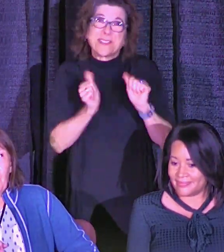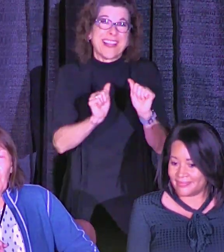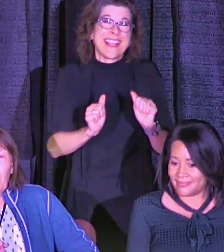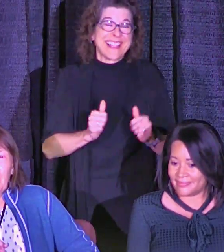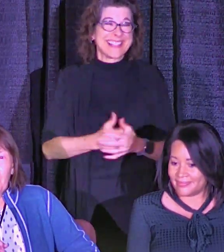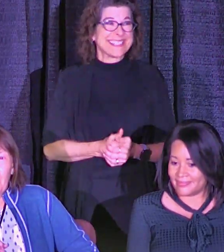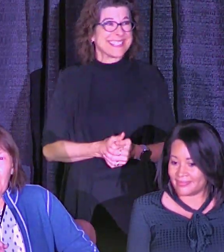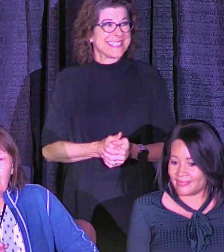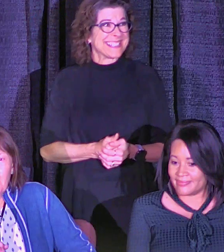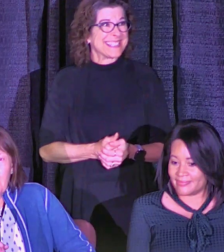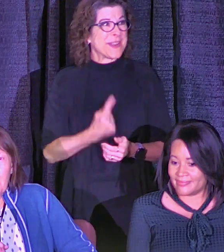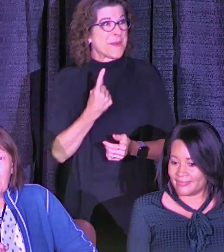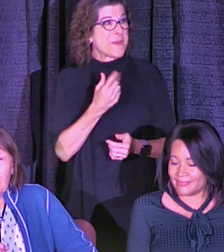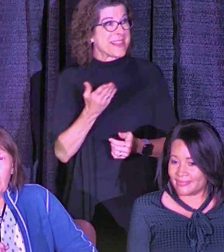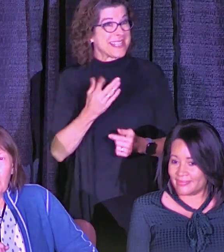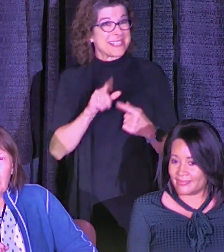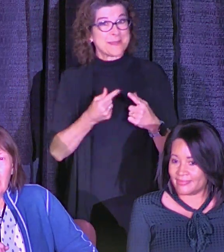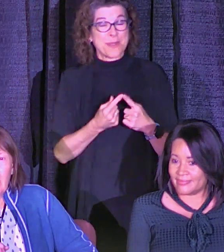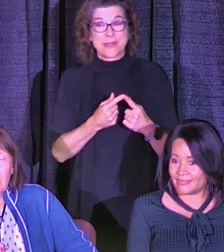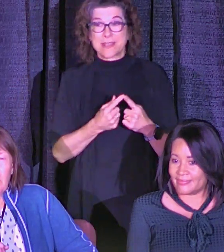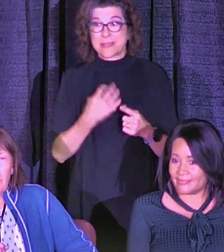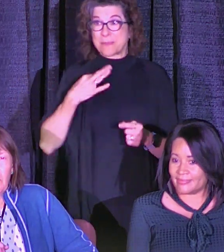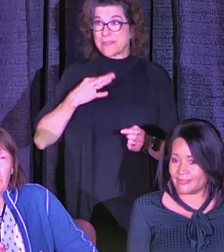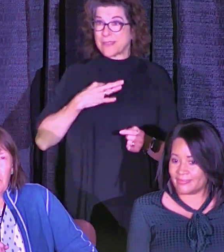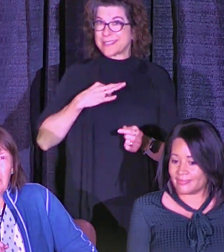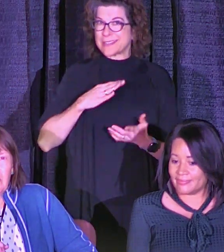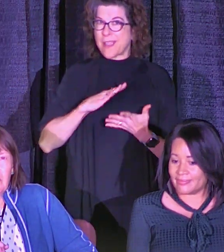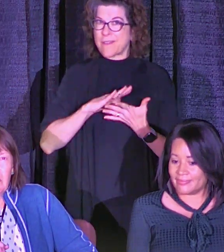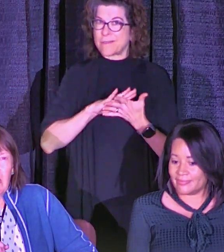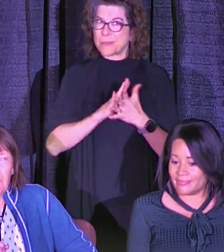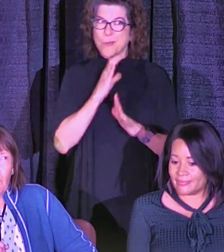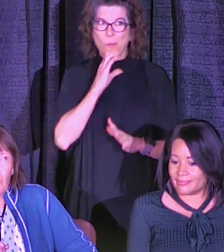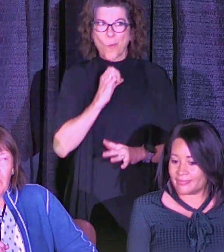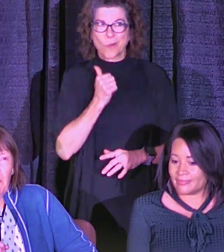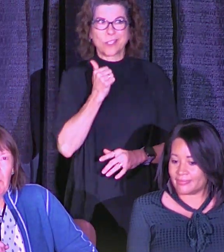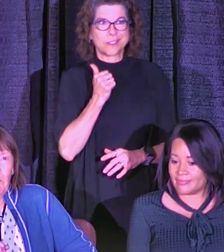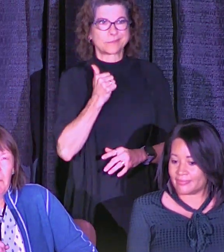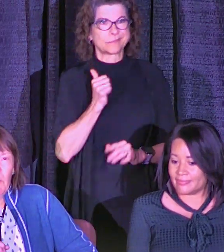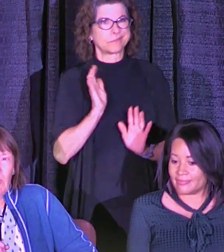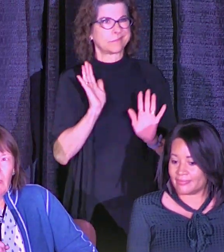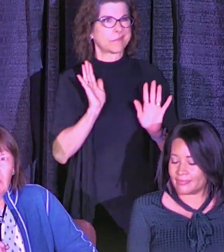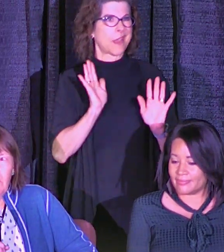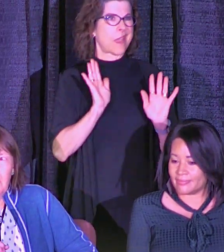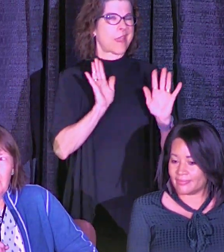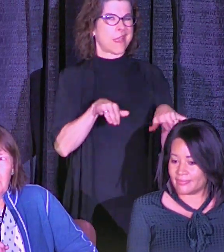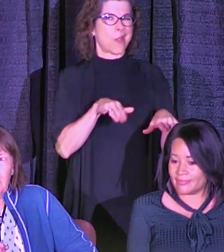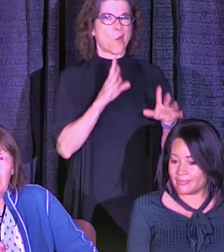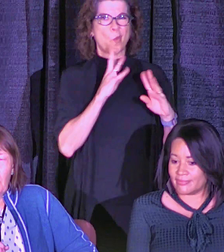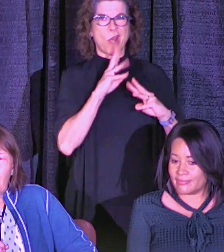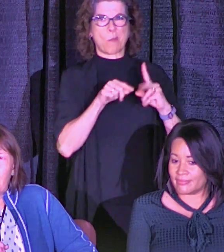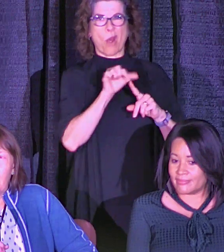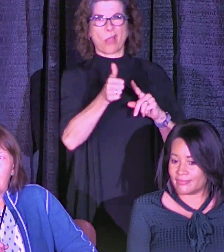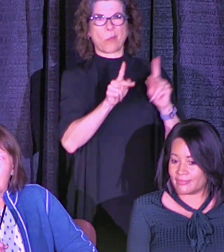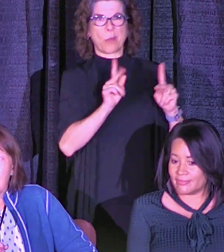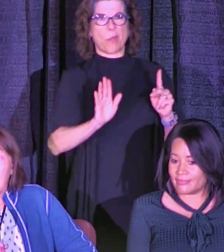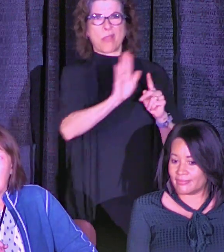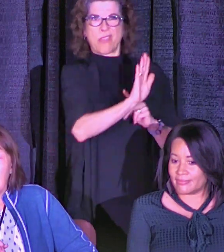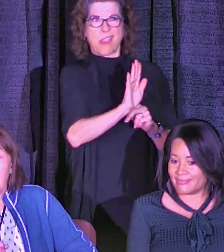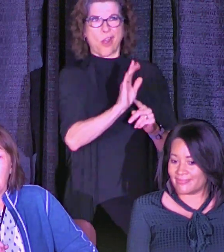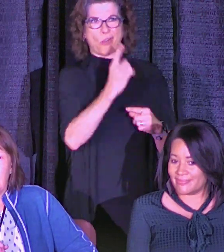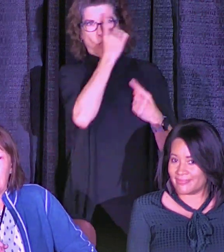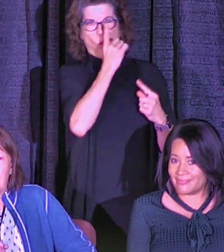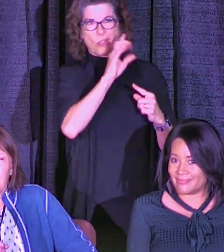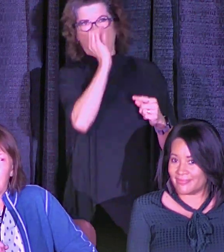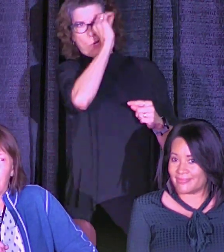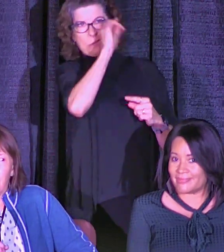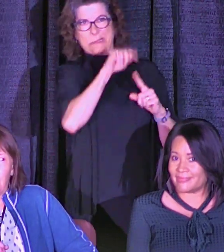I think one of the benefits about getting older is you stop worrying about what people think and you become a little bit more fearless and